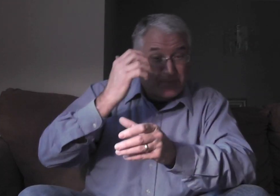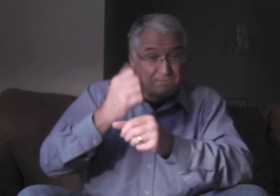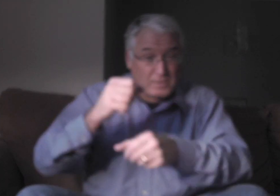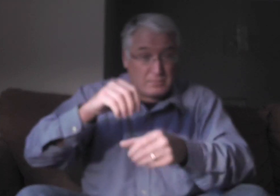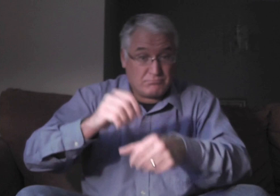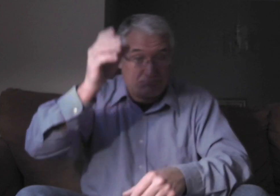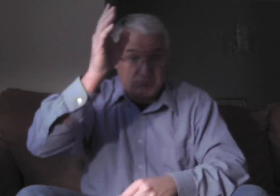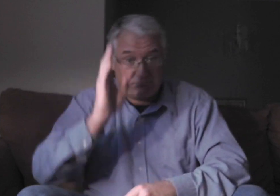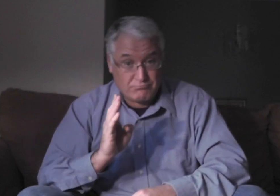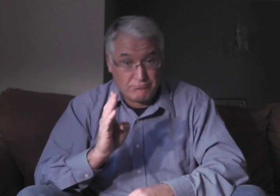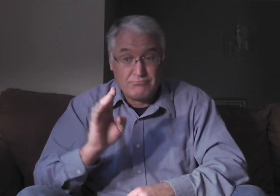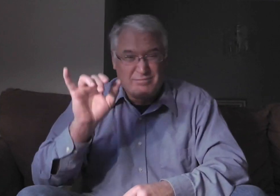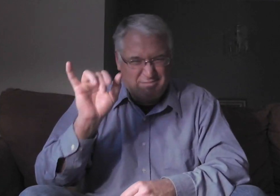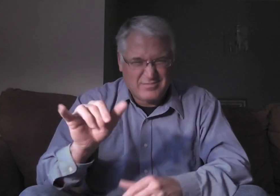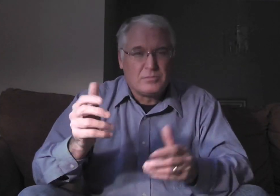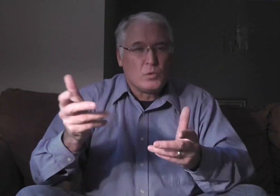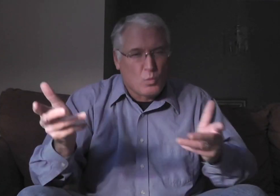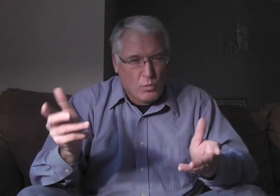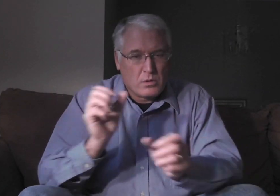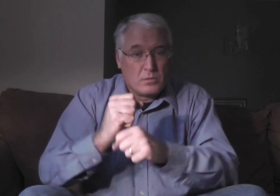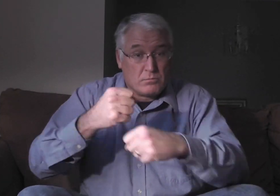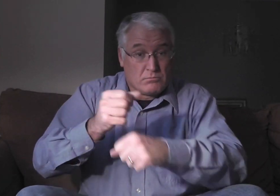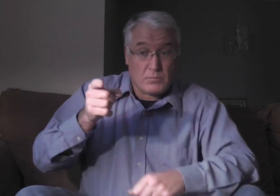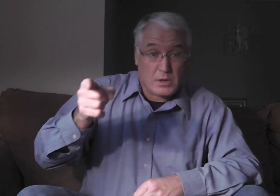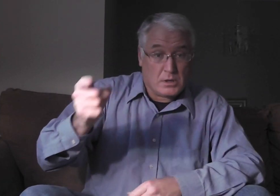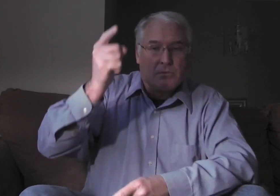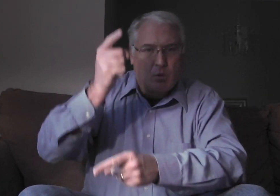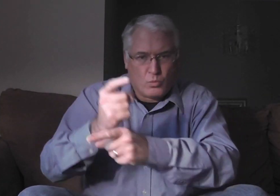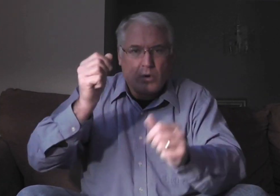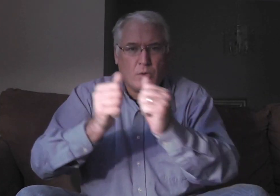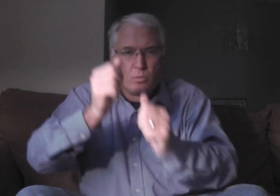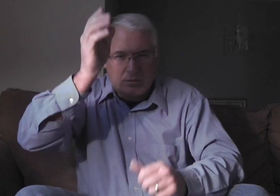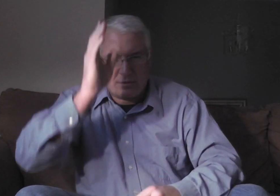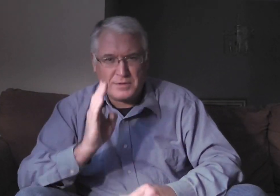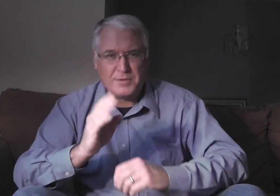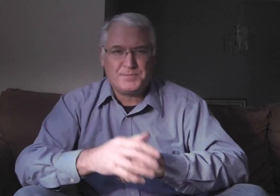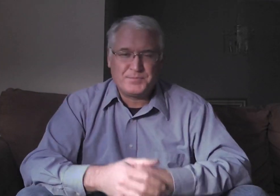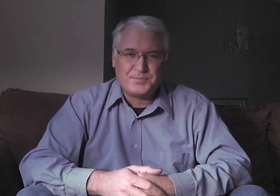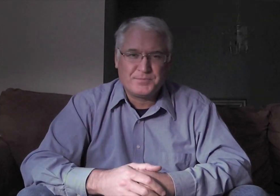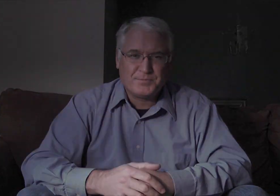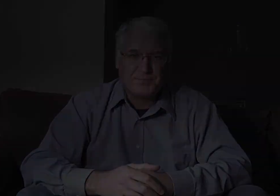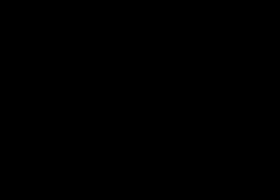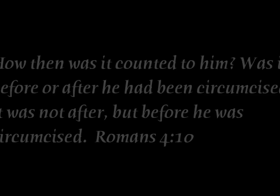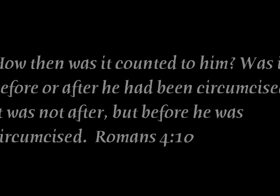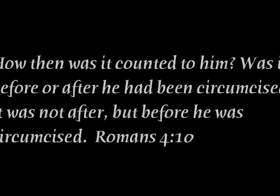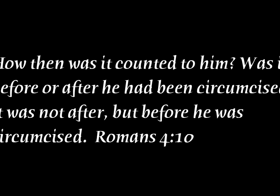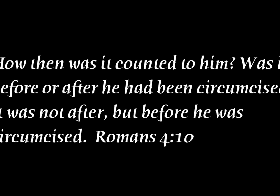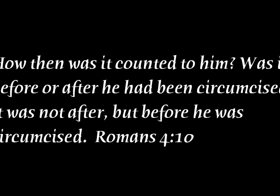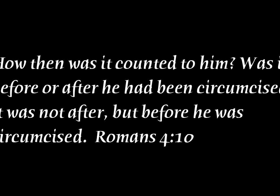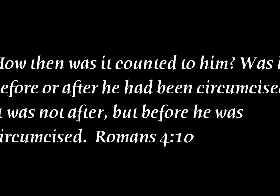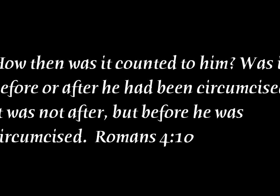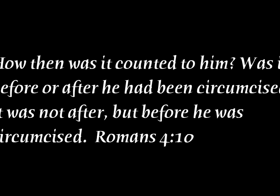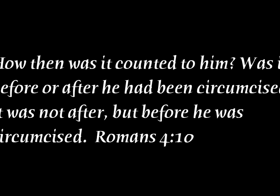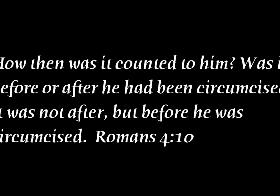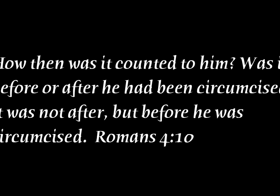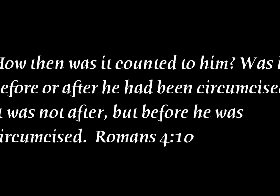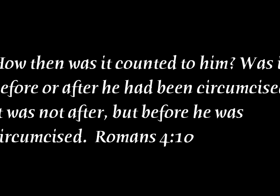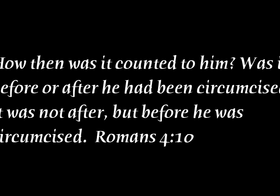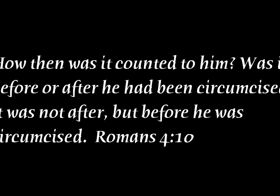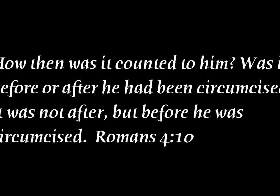Abraham's faith in God, that's what made him right with God. How then was it counted to him?